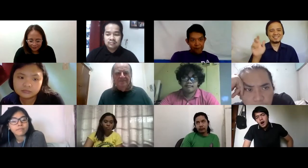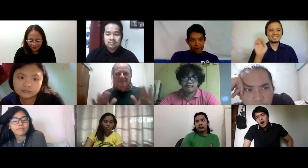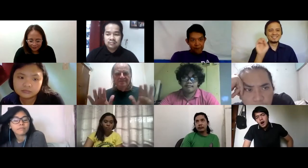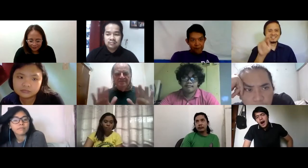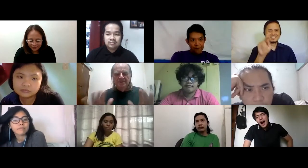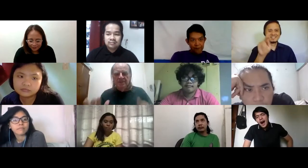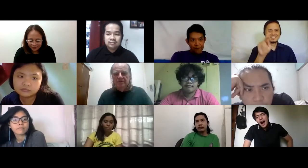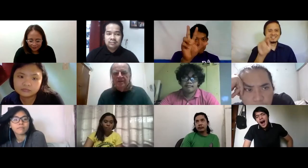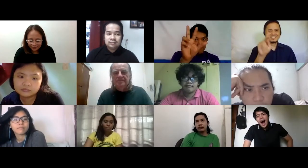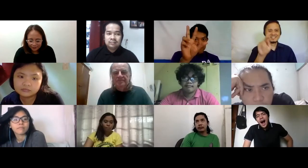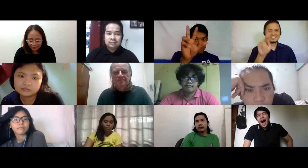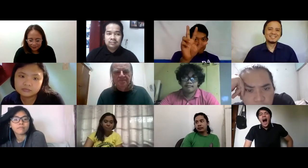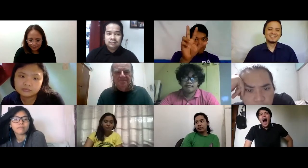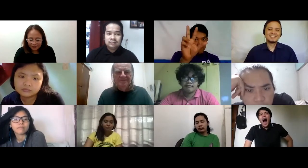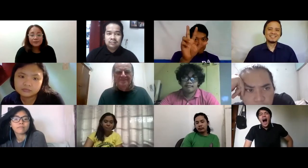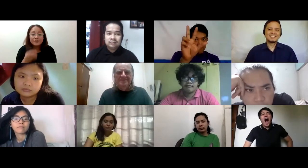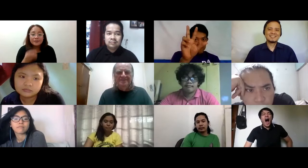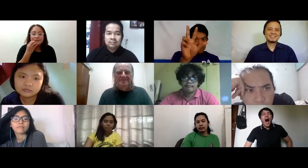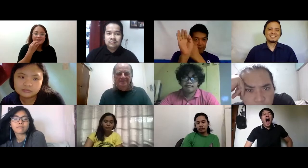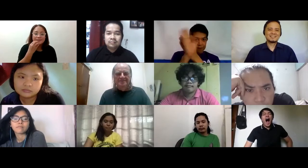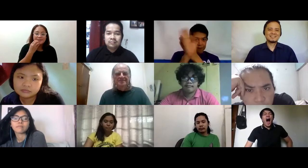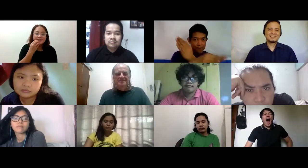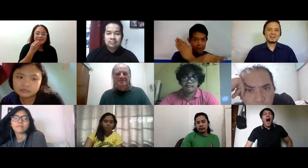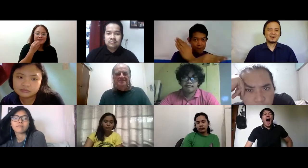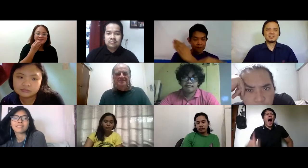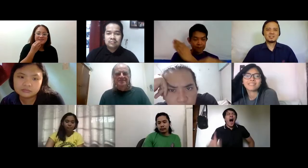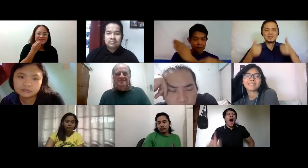See you then. All right, sir. Thank you.